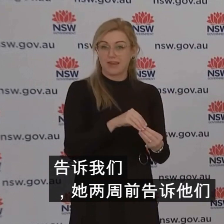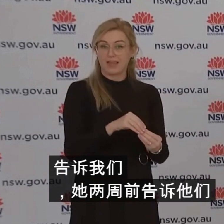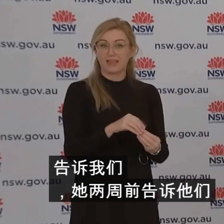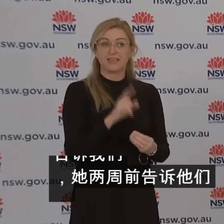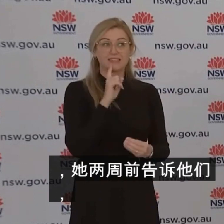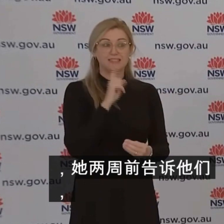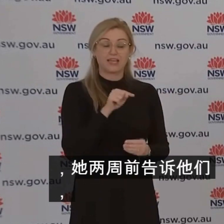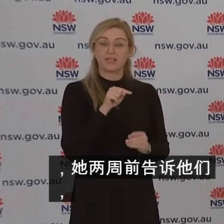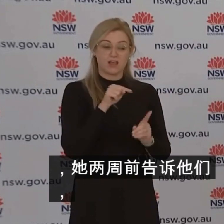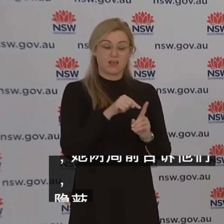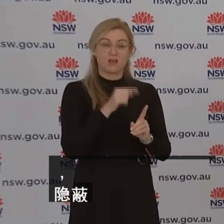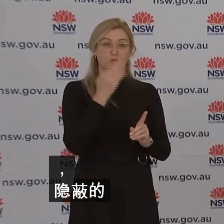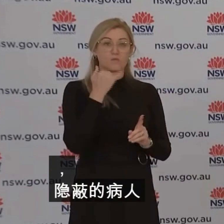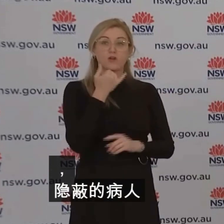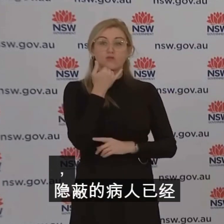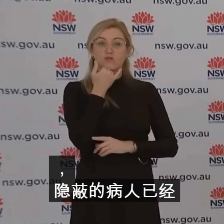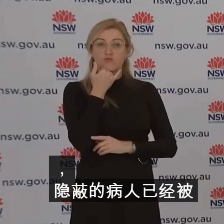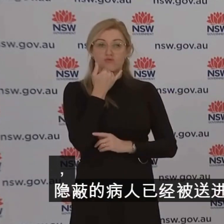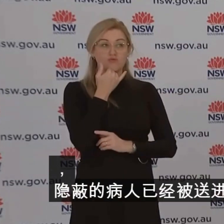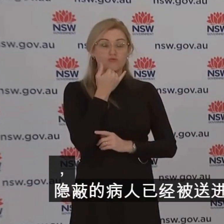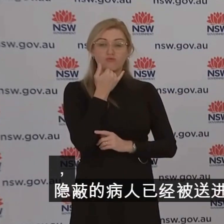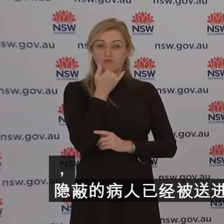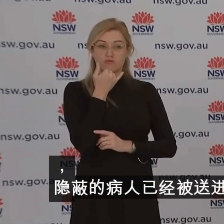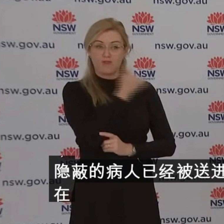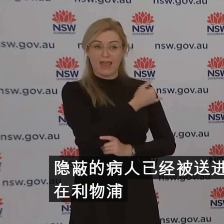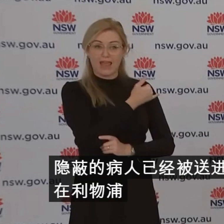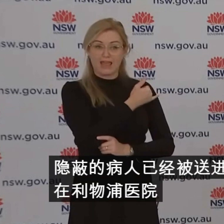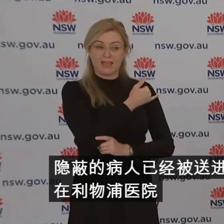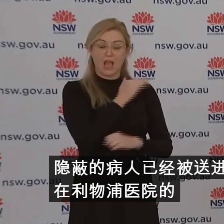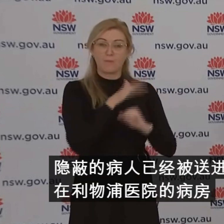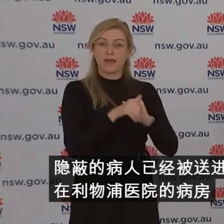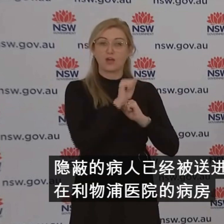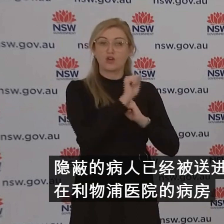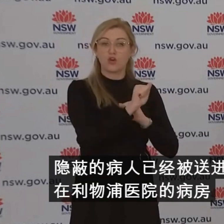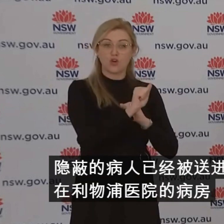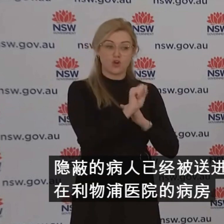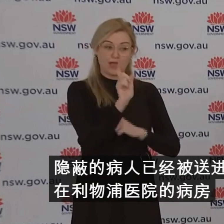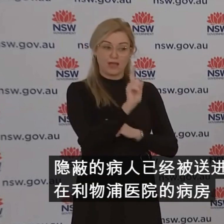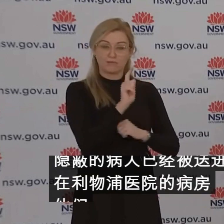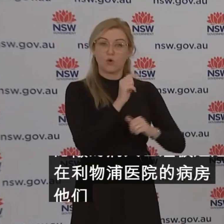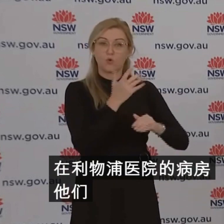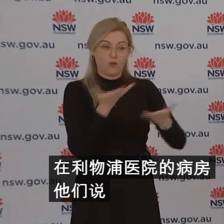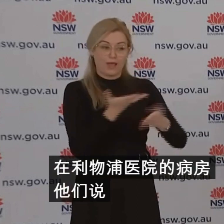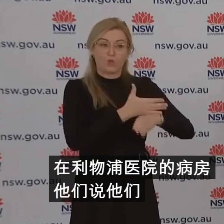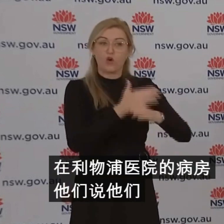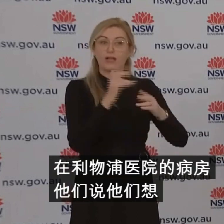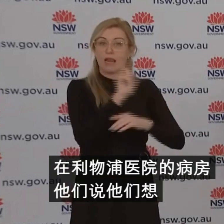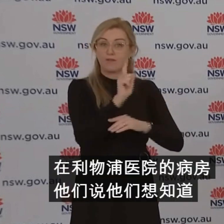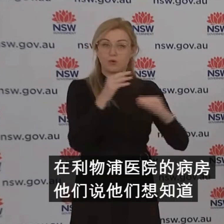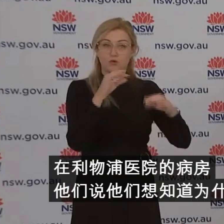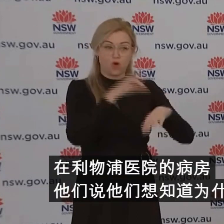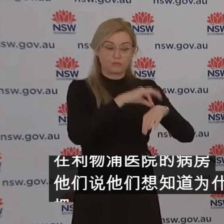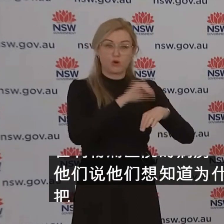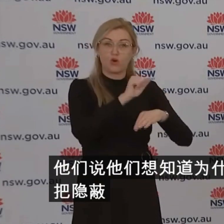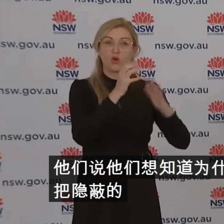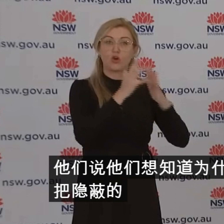ago that COVID patients had been put into her ward at Liverpool Hospital. They say they want